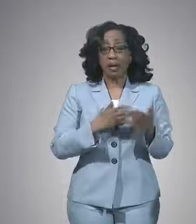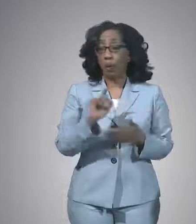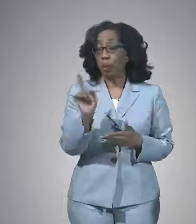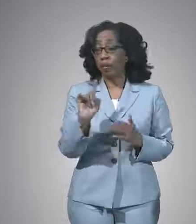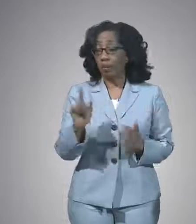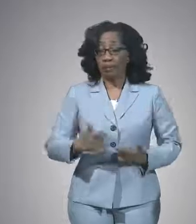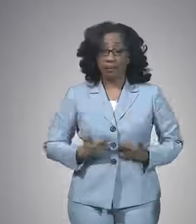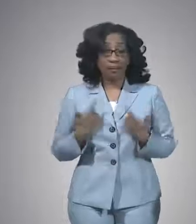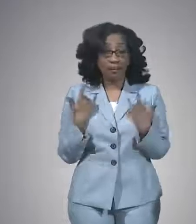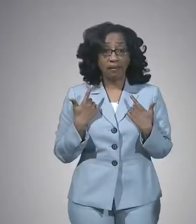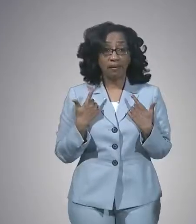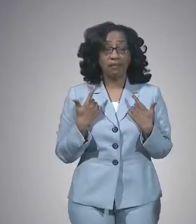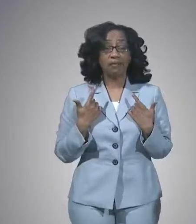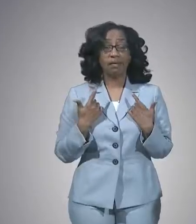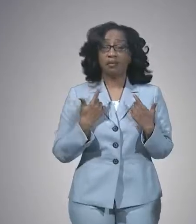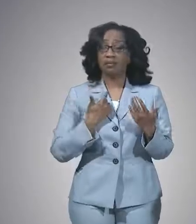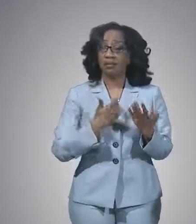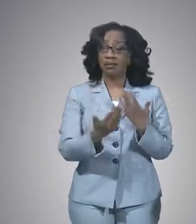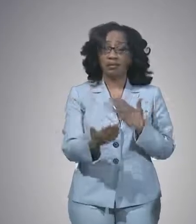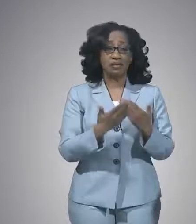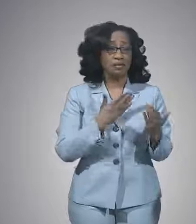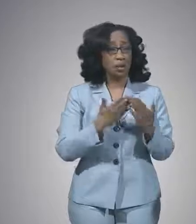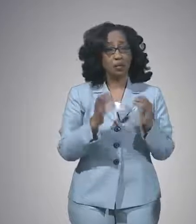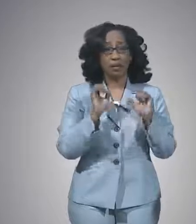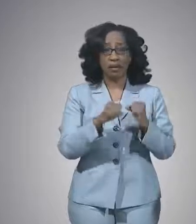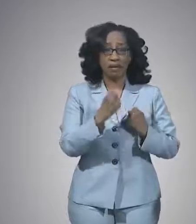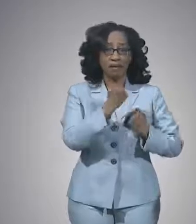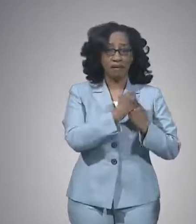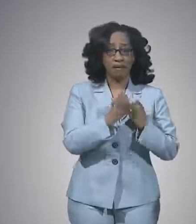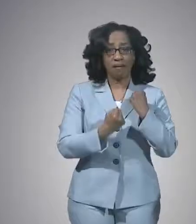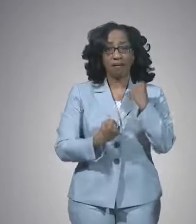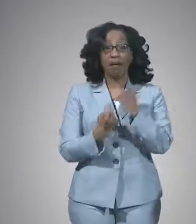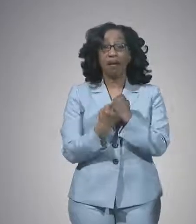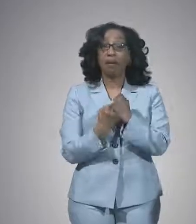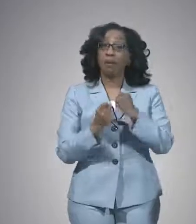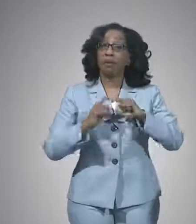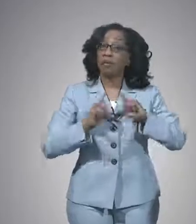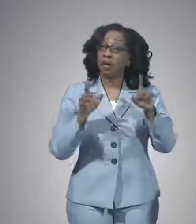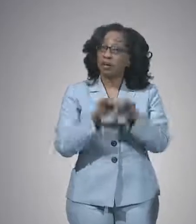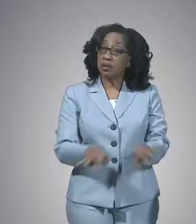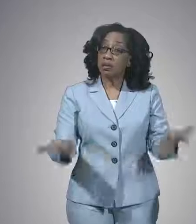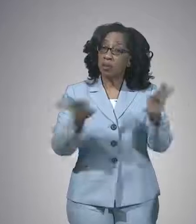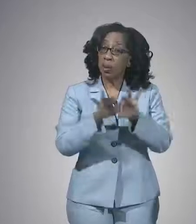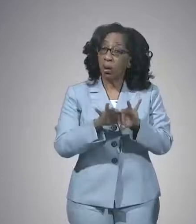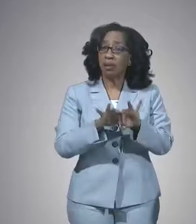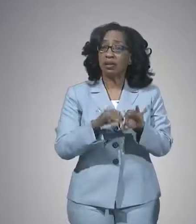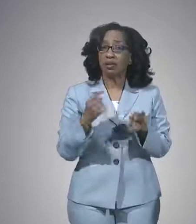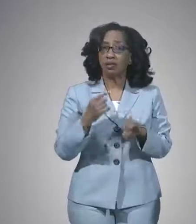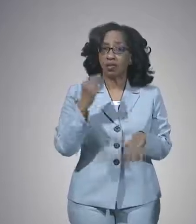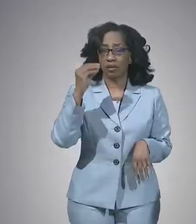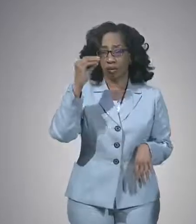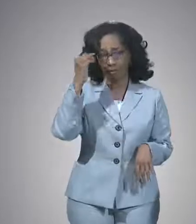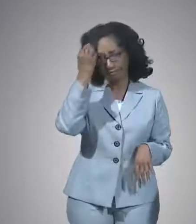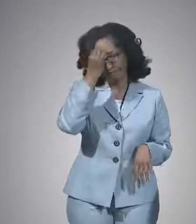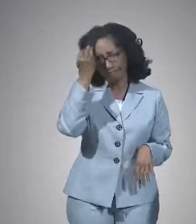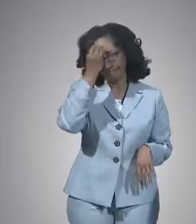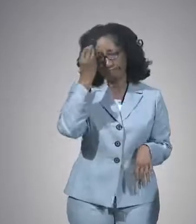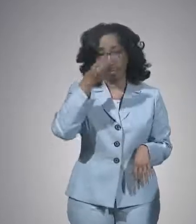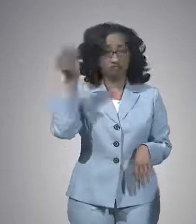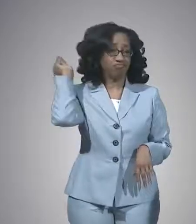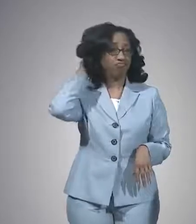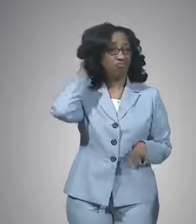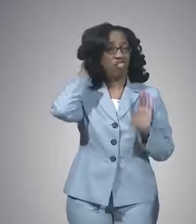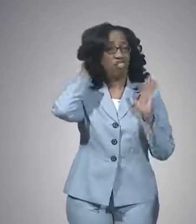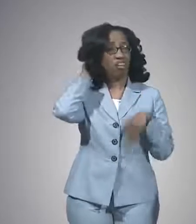live in Shelby County, we can do this together, but we have to keep that in front of us so that we can protect ourselves, our